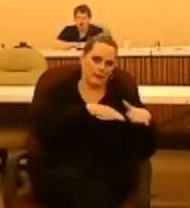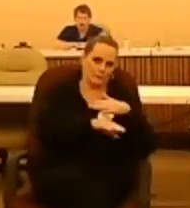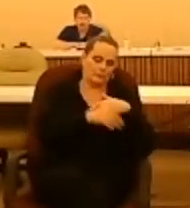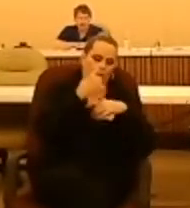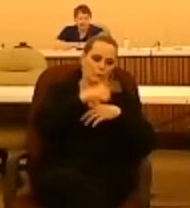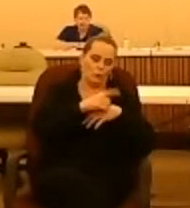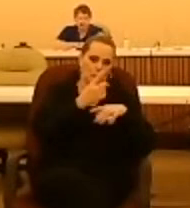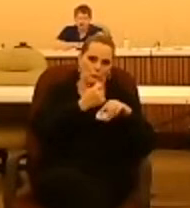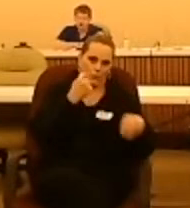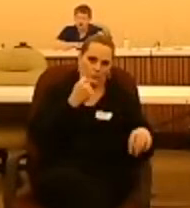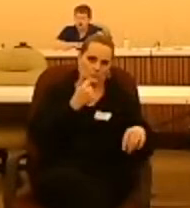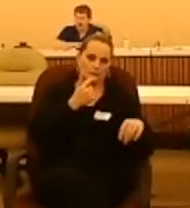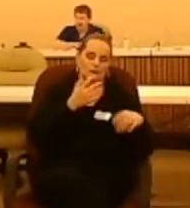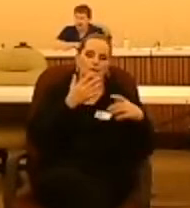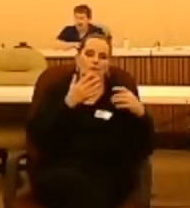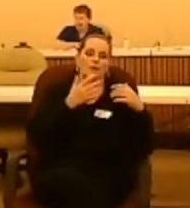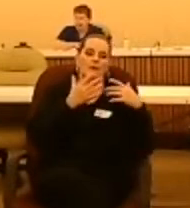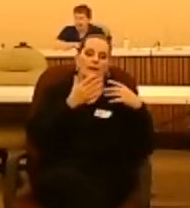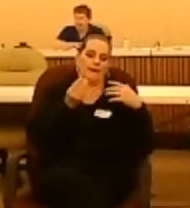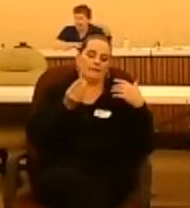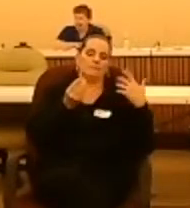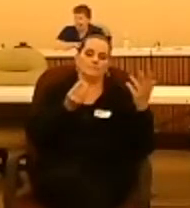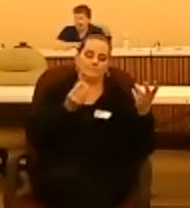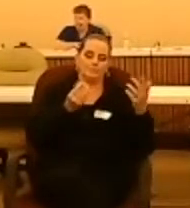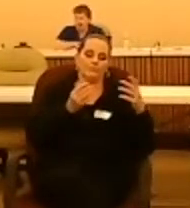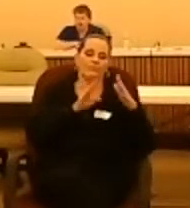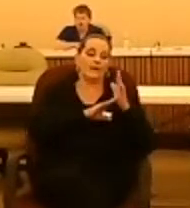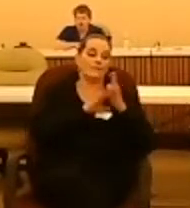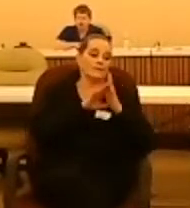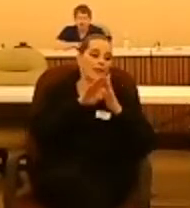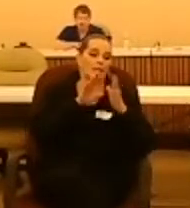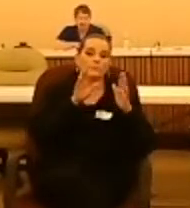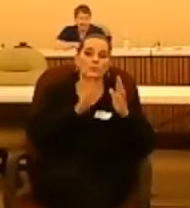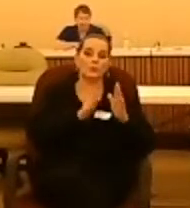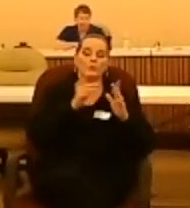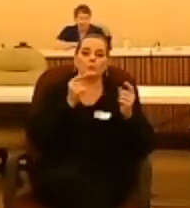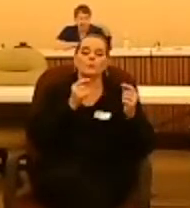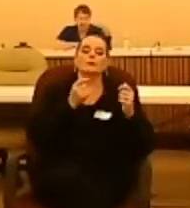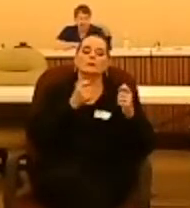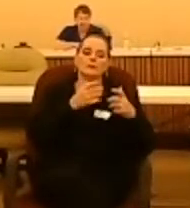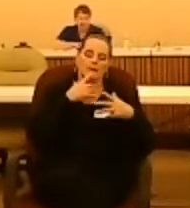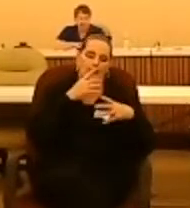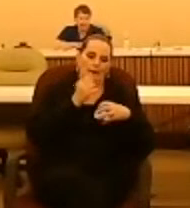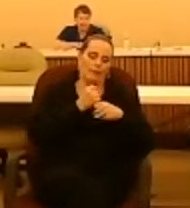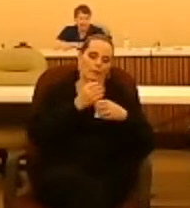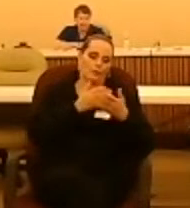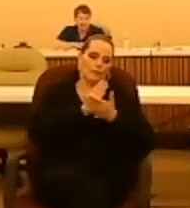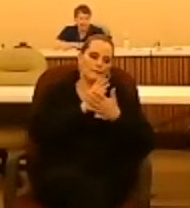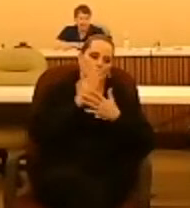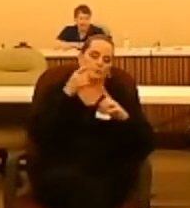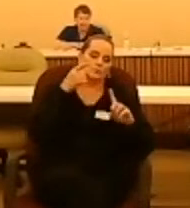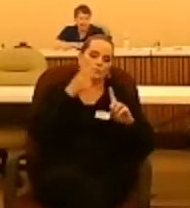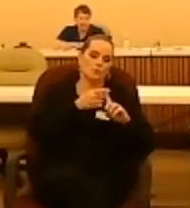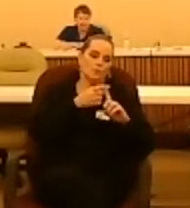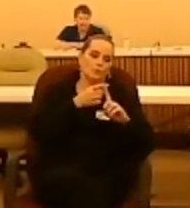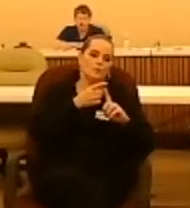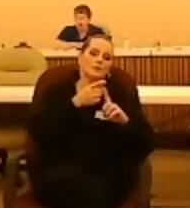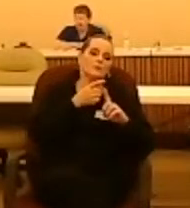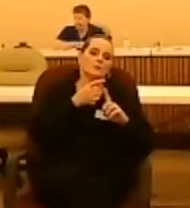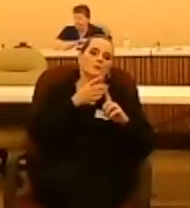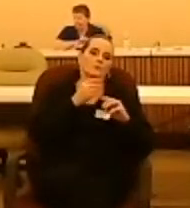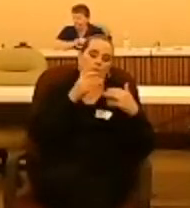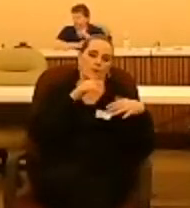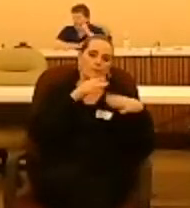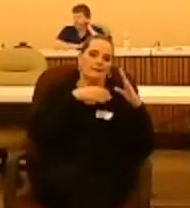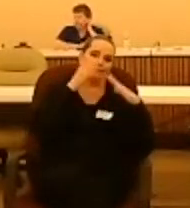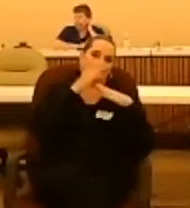for trucks. And the developer was able to acquire the rights to the property at the top of the hill.